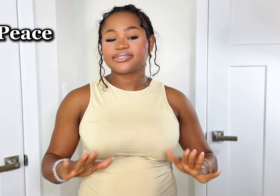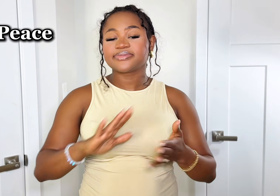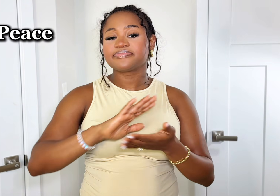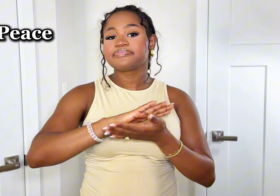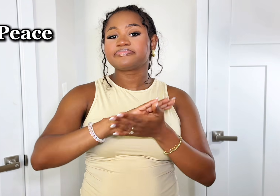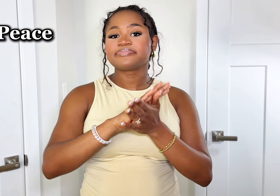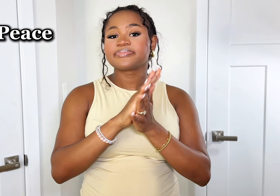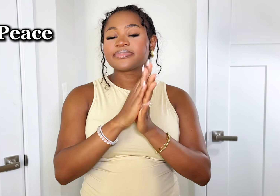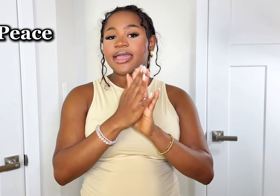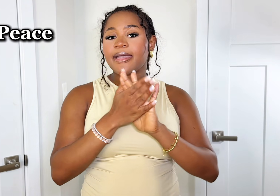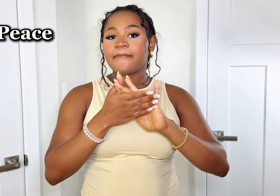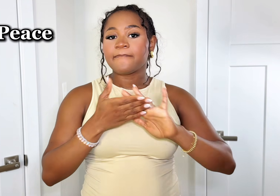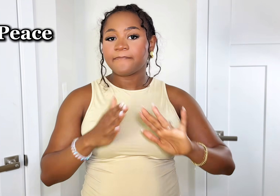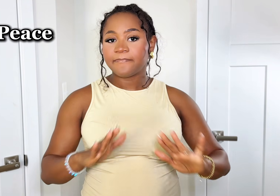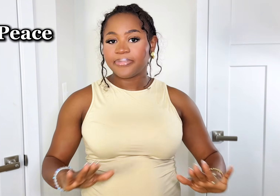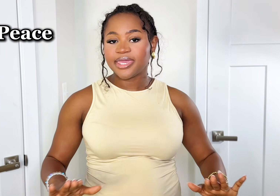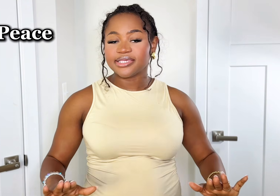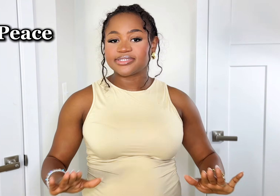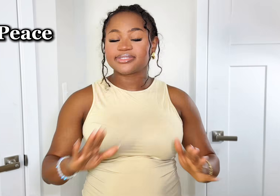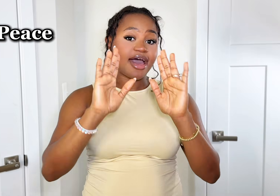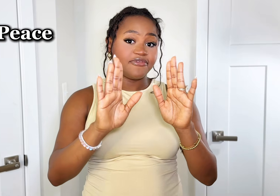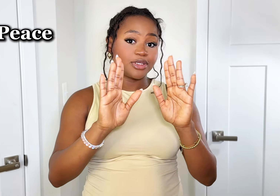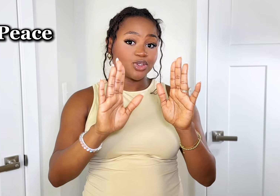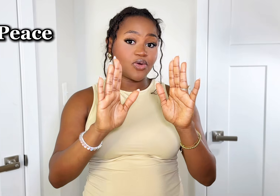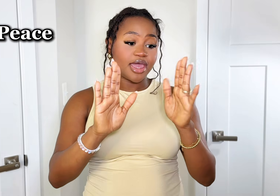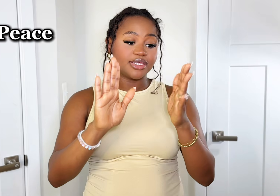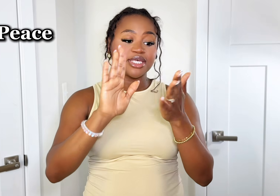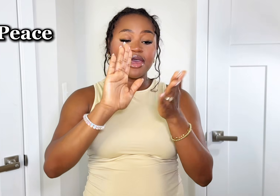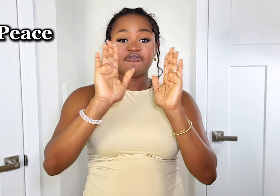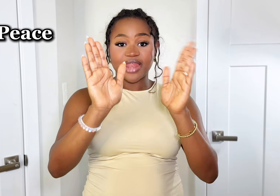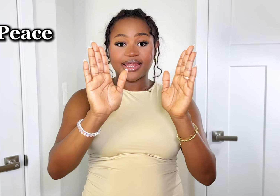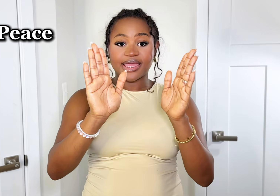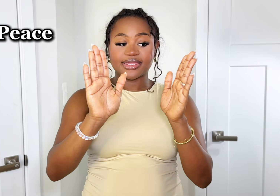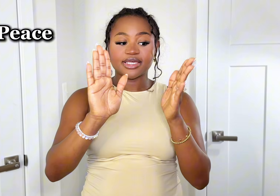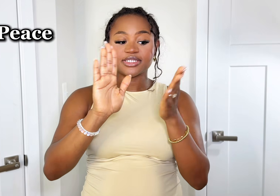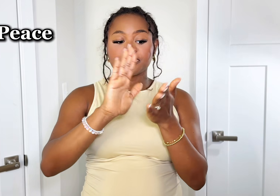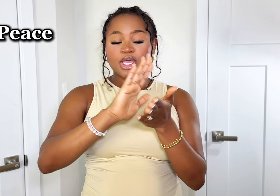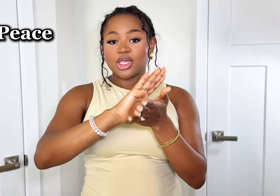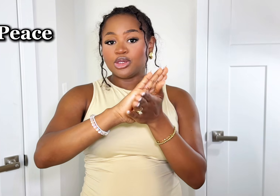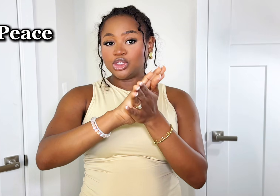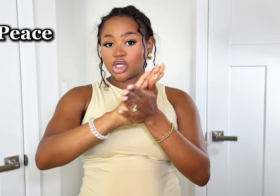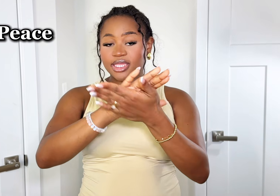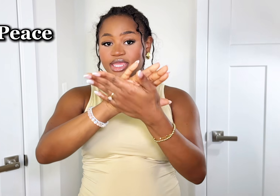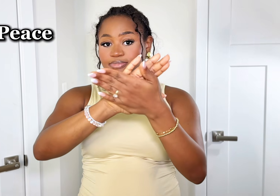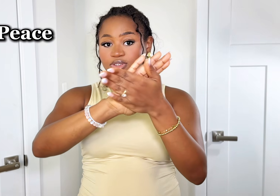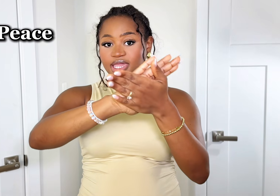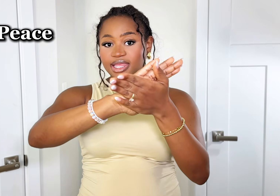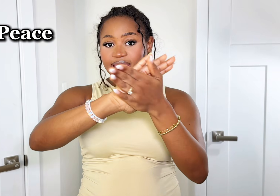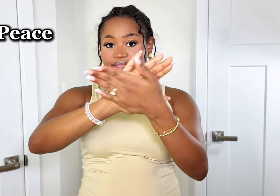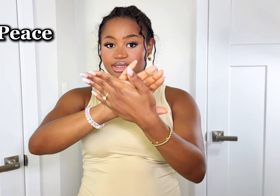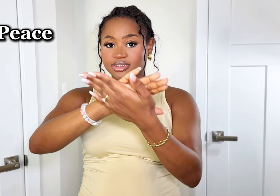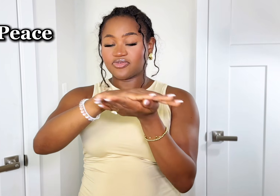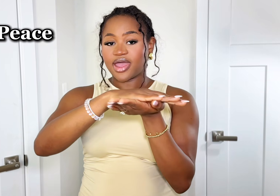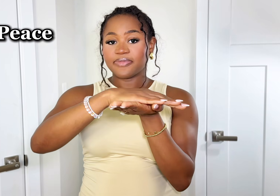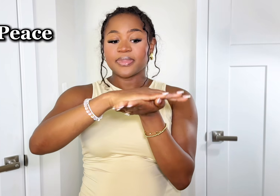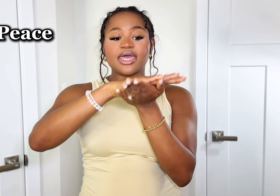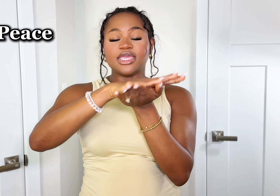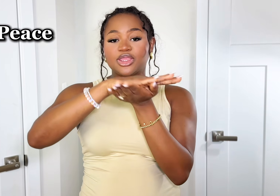Peace, peace. Have your two hands flat like this. You join them together like this, right? The